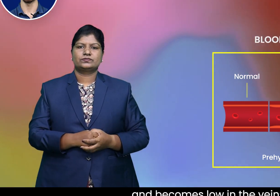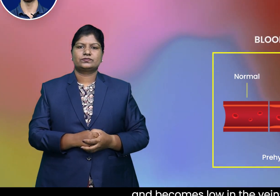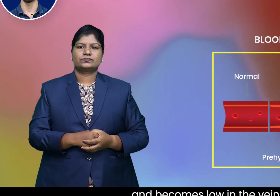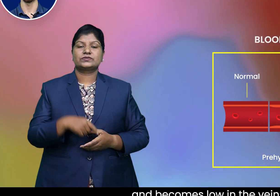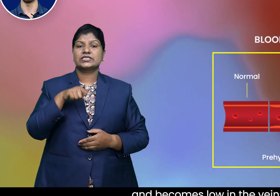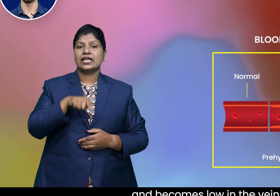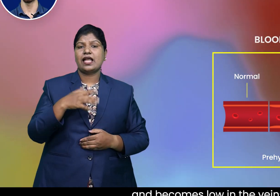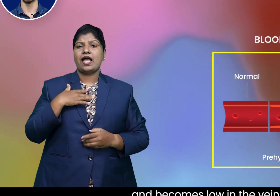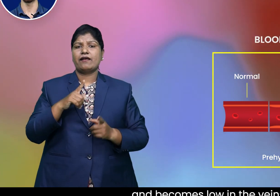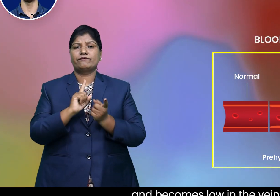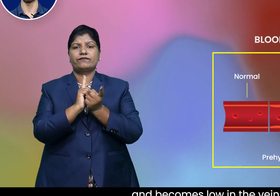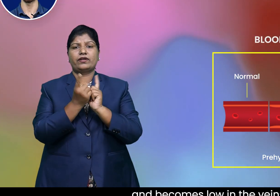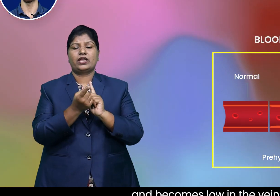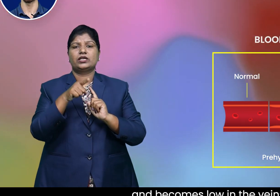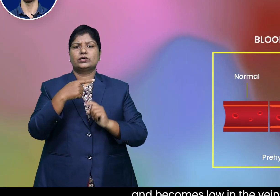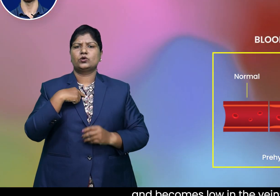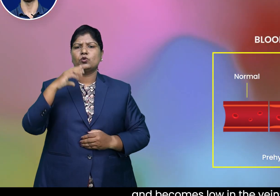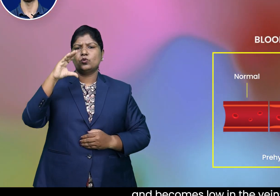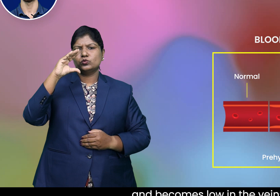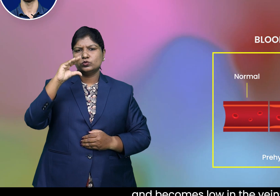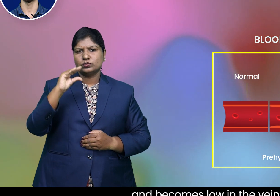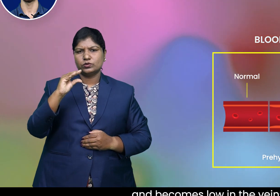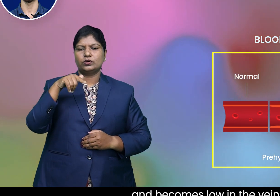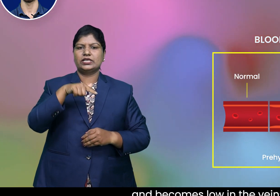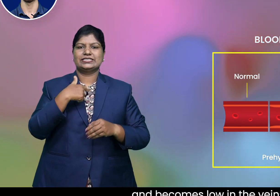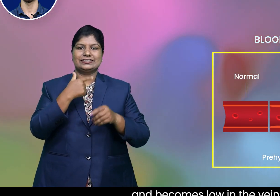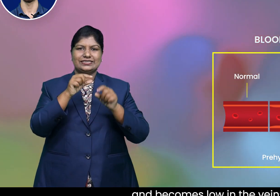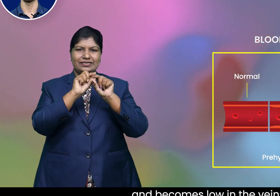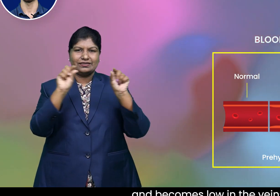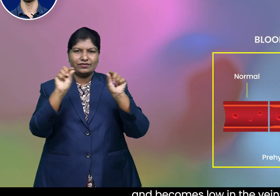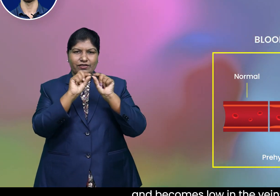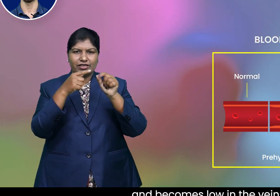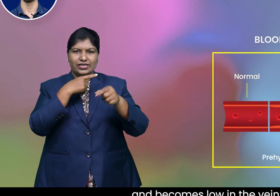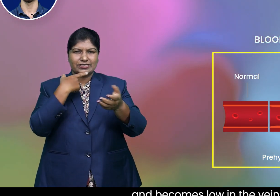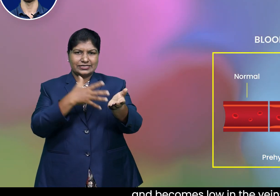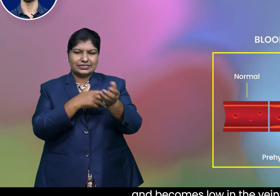And becomes low in the veins.